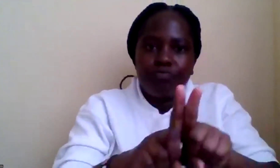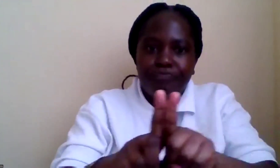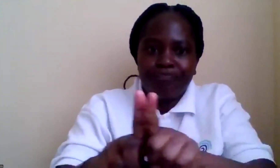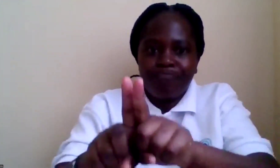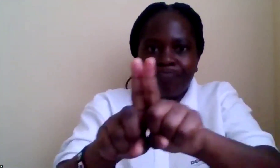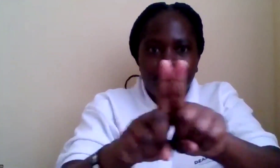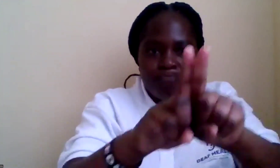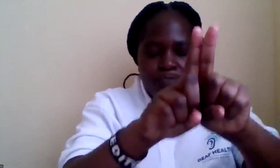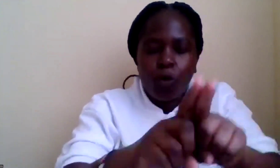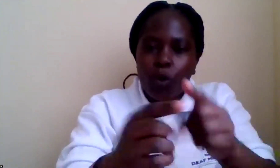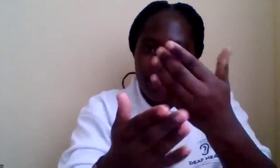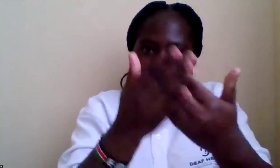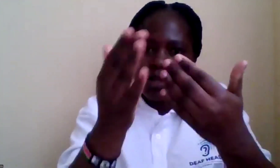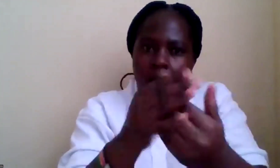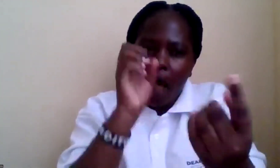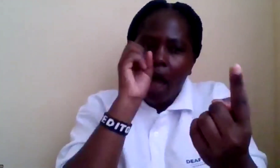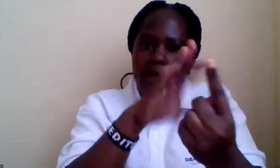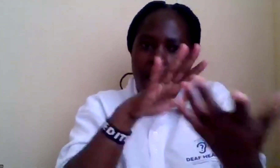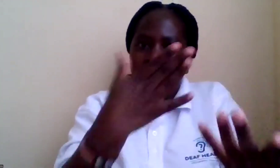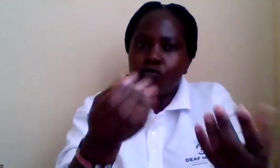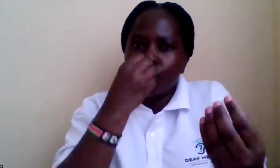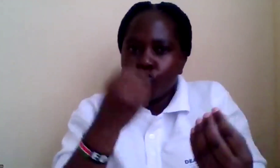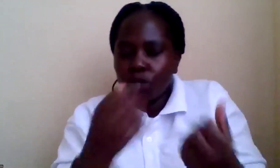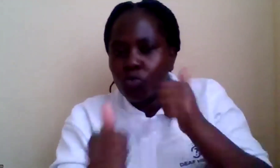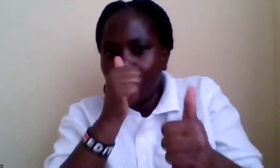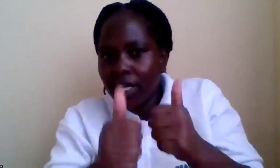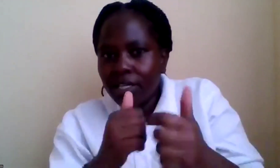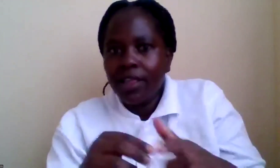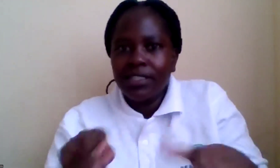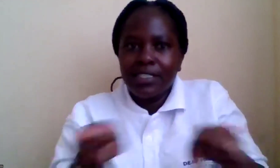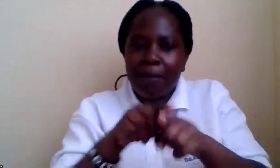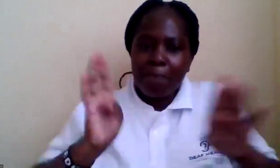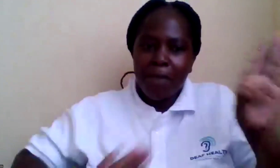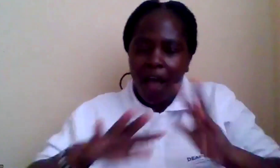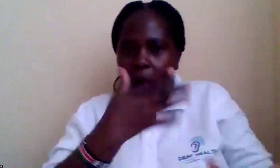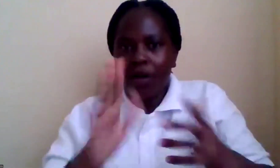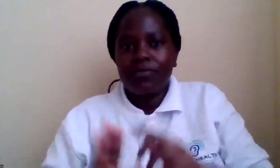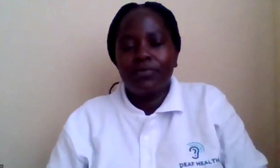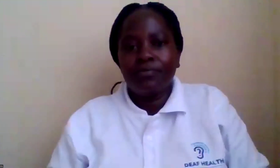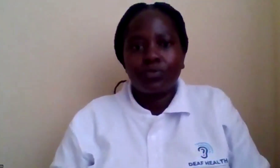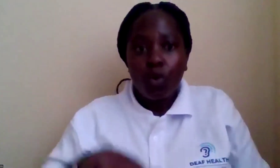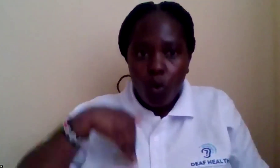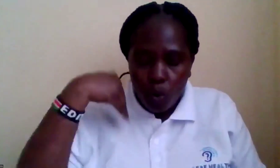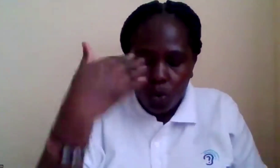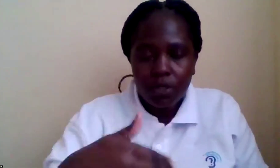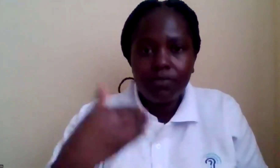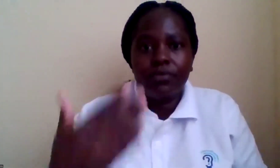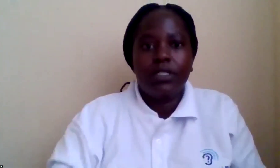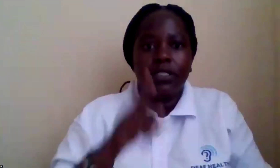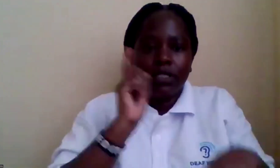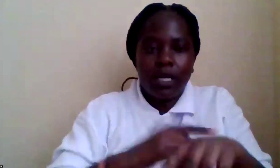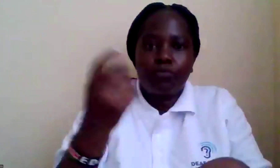of your diet, lifestyle, what you can and cannot eat at every point in the journey